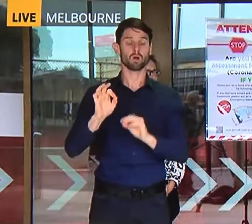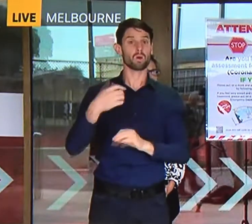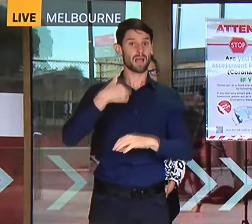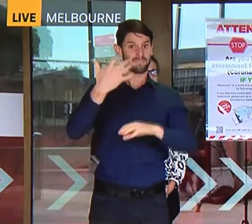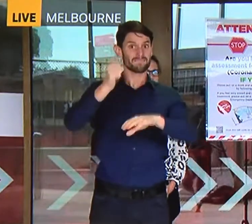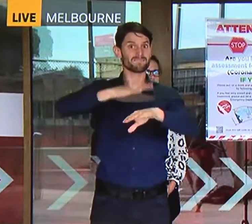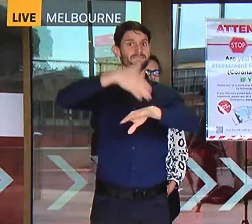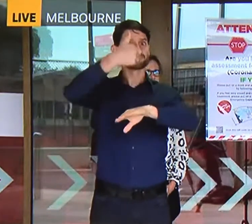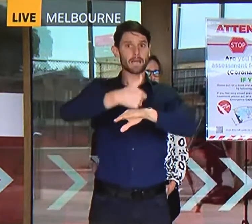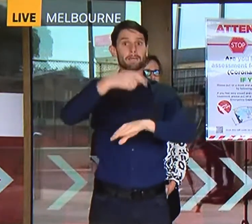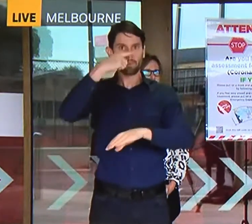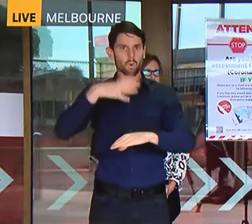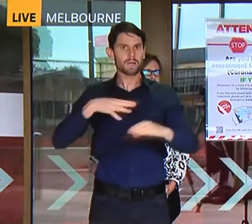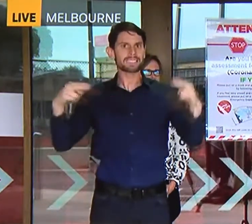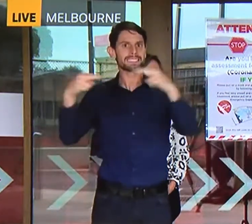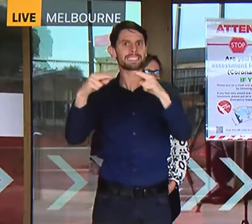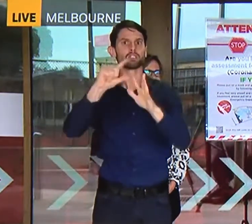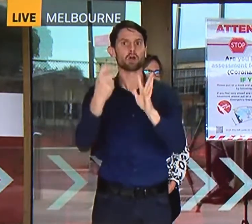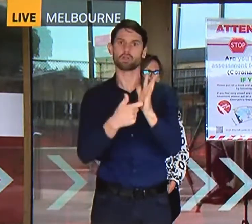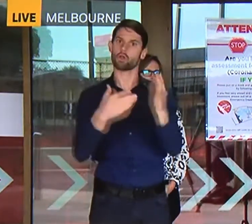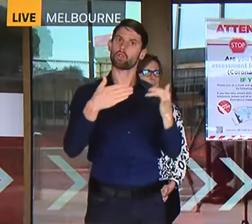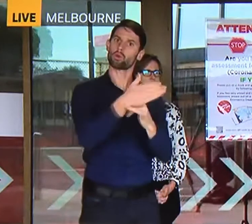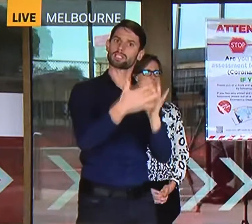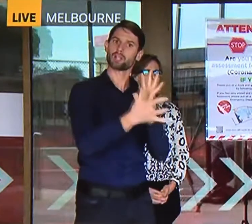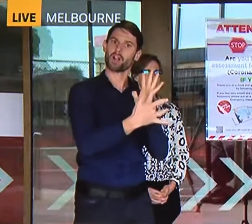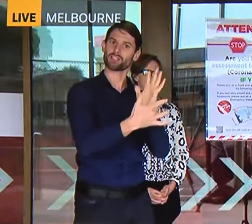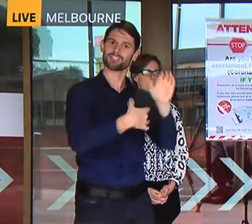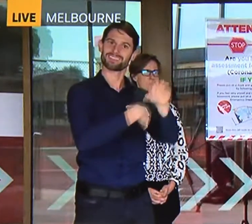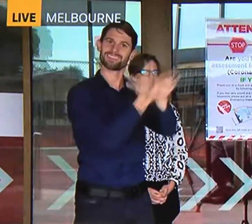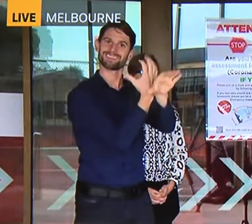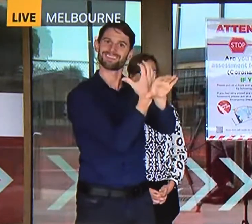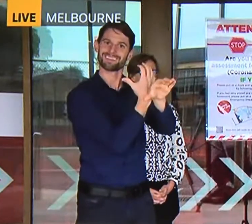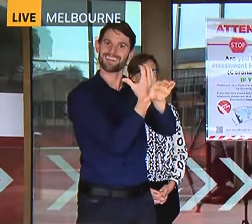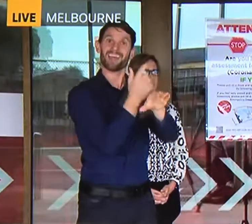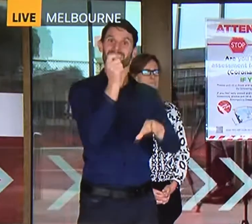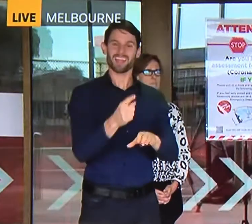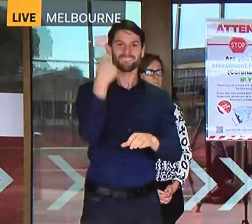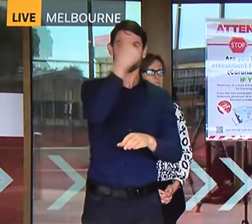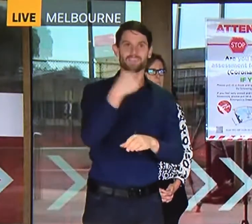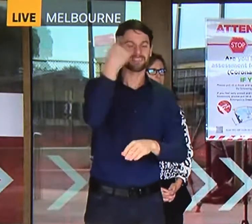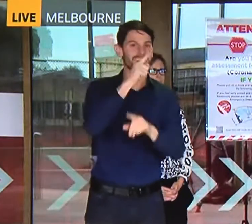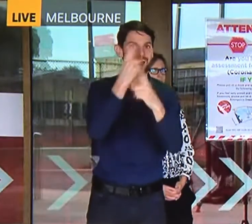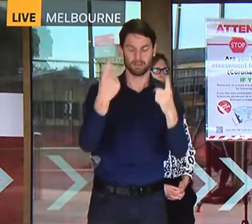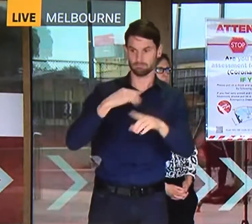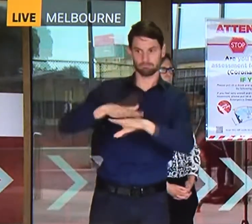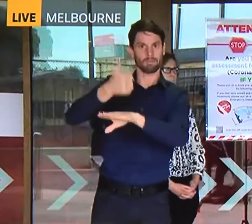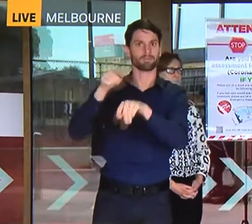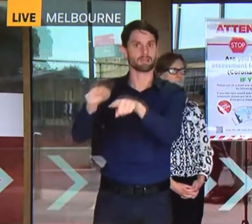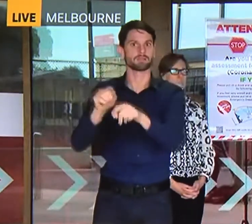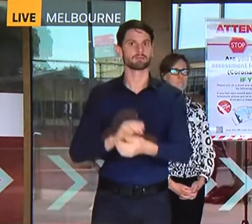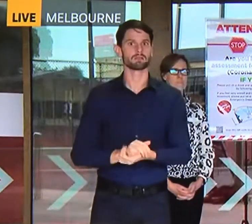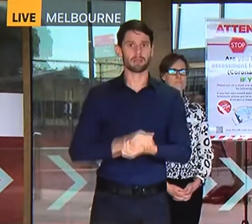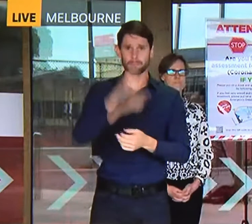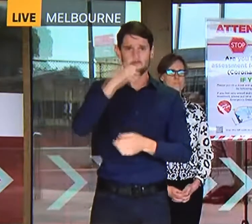telehealth consultations as we transform Medicare. We now have 10 years worth of work in